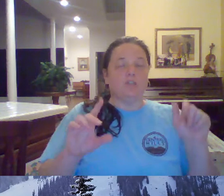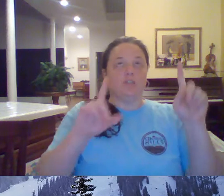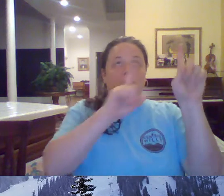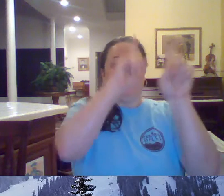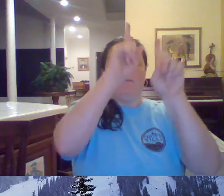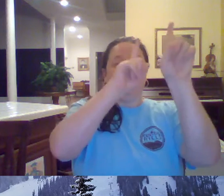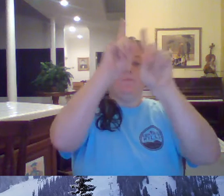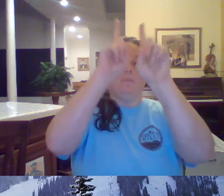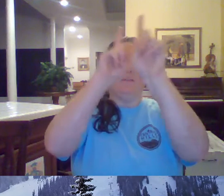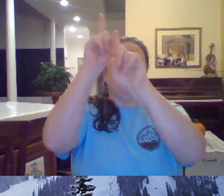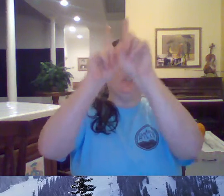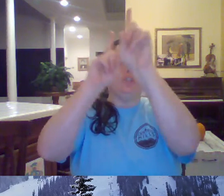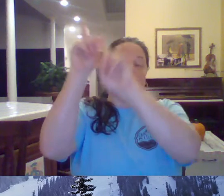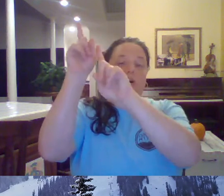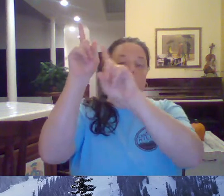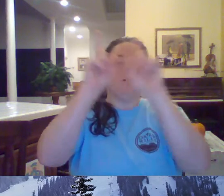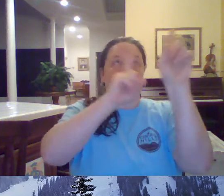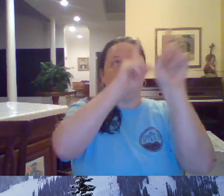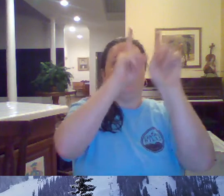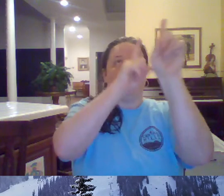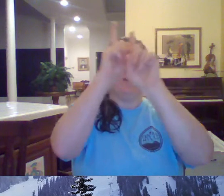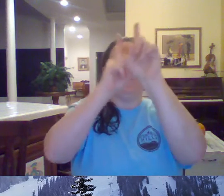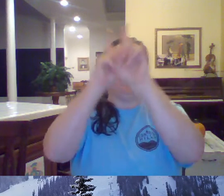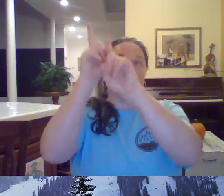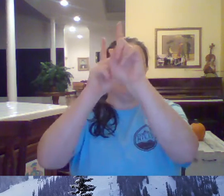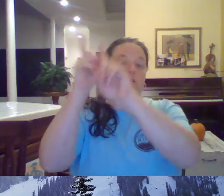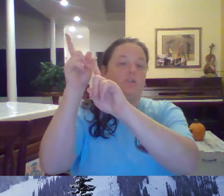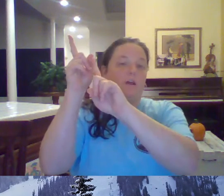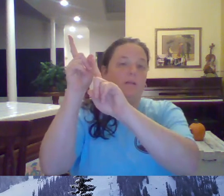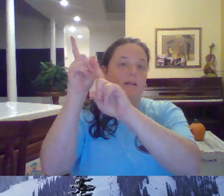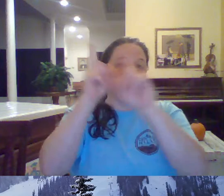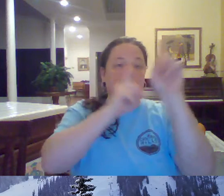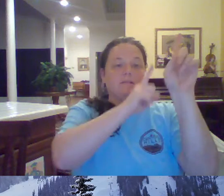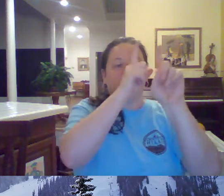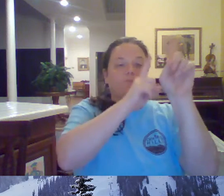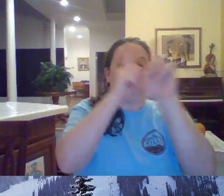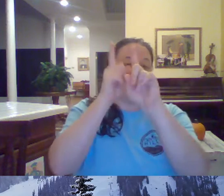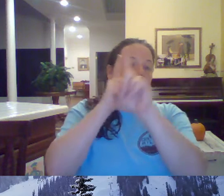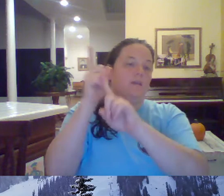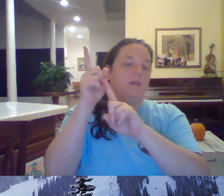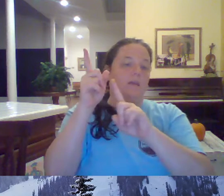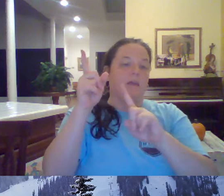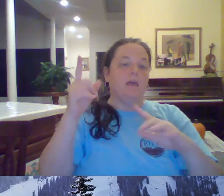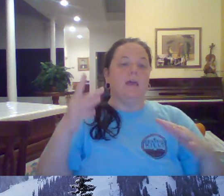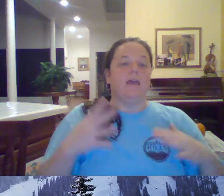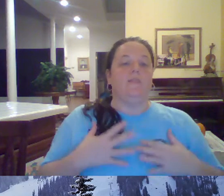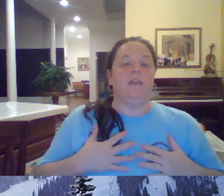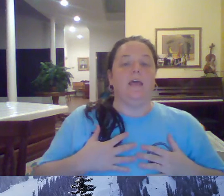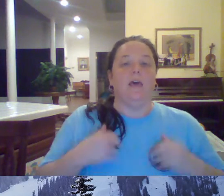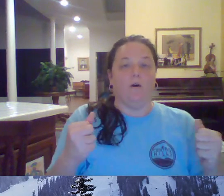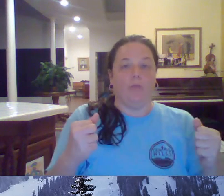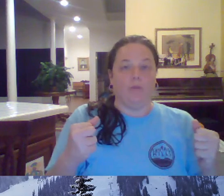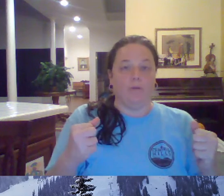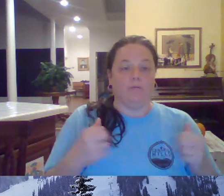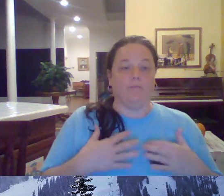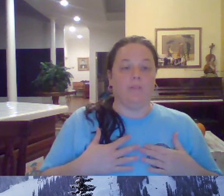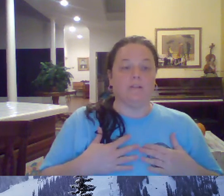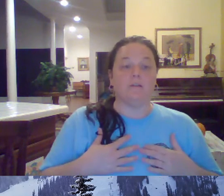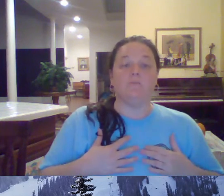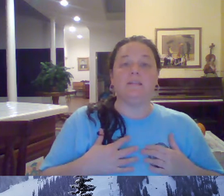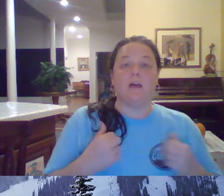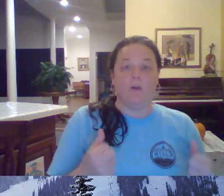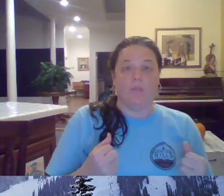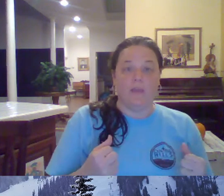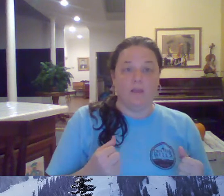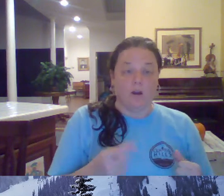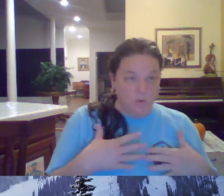it. Astronomy. This means star or stars, but we're going to sign astronomy like this. And then health. And this